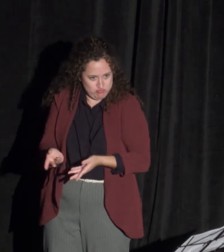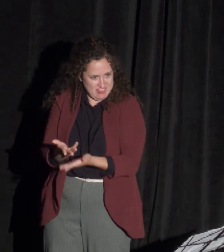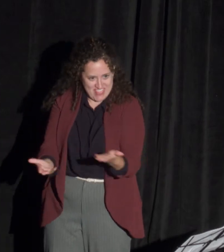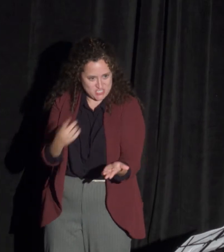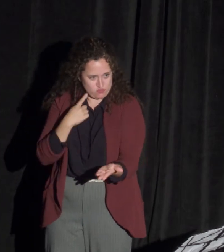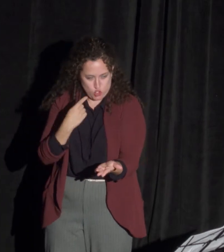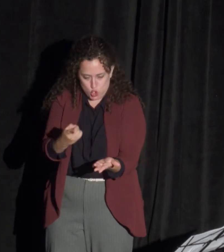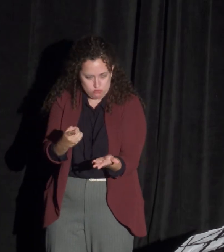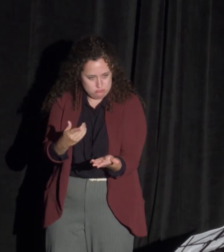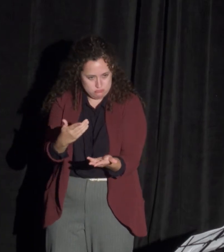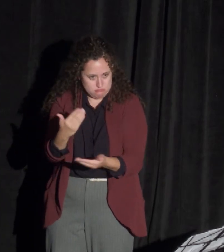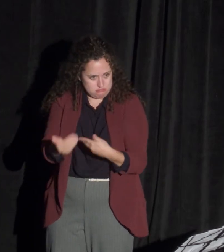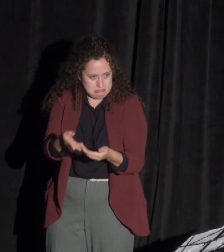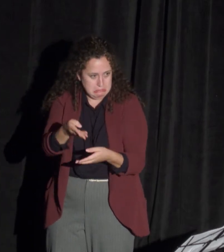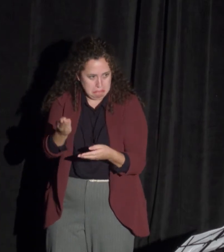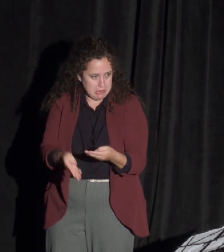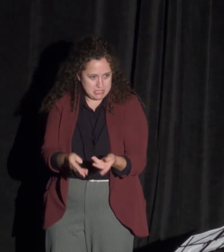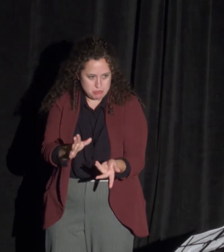enough. All right, there you go.